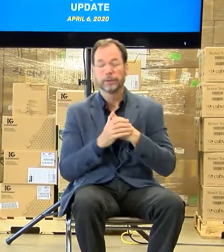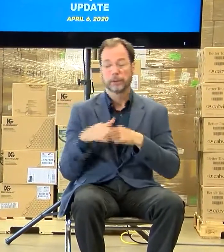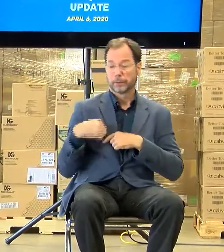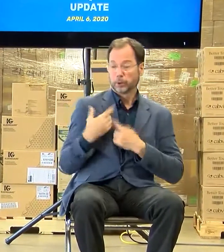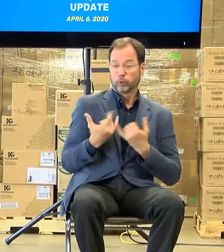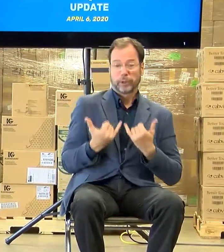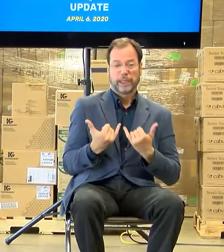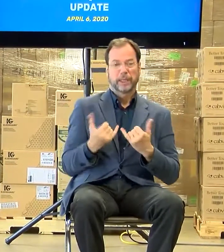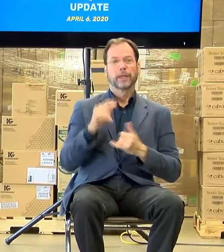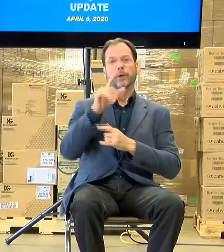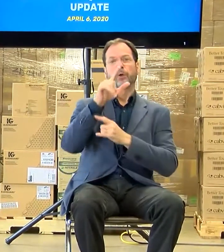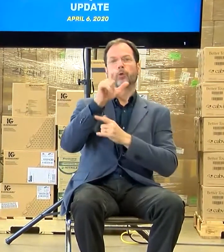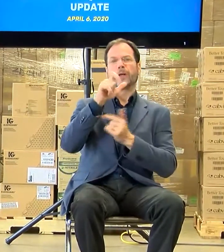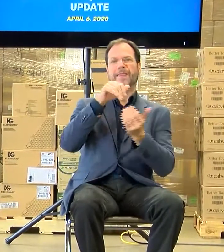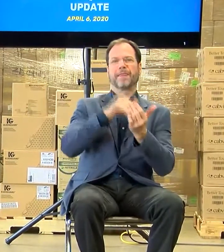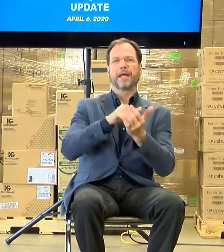are